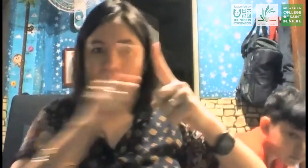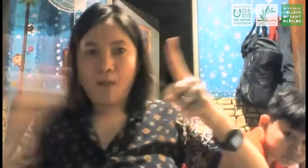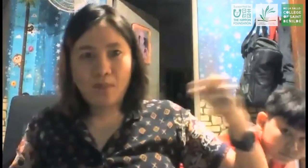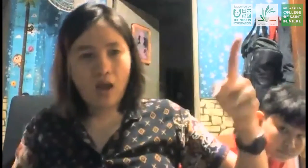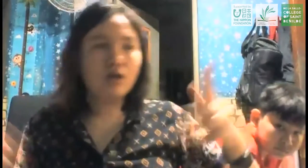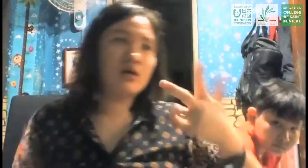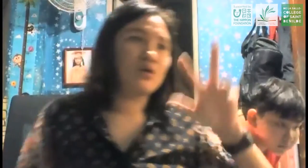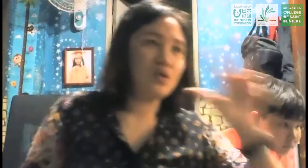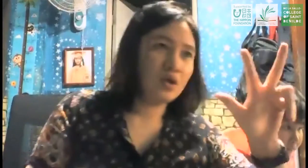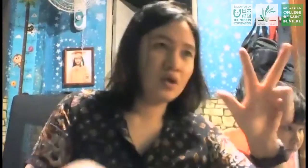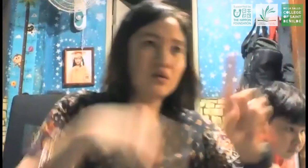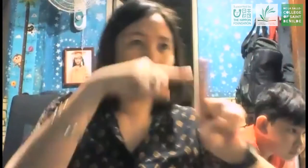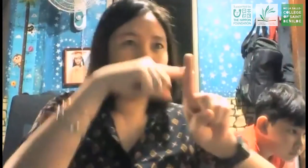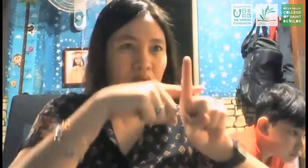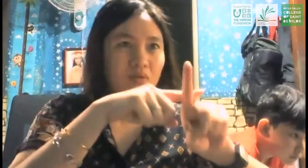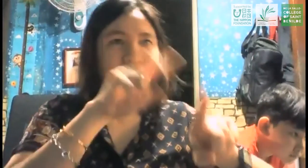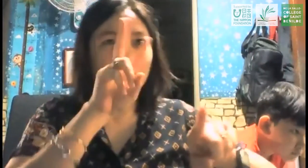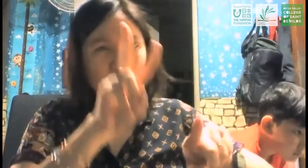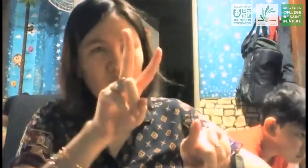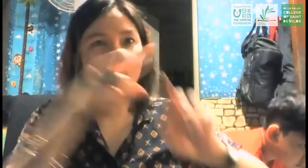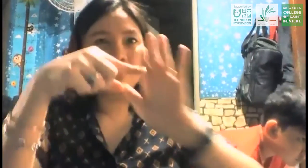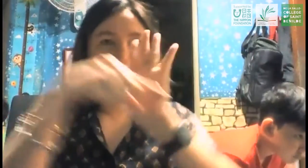if we're going to talk about operational